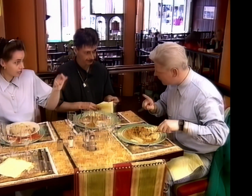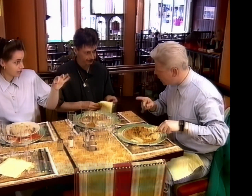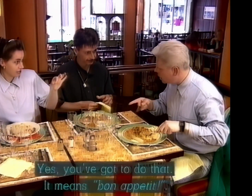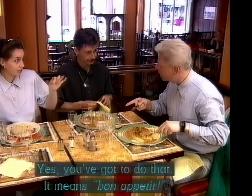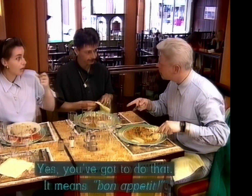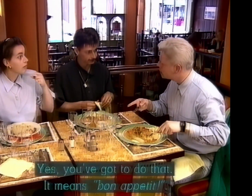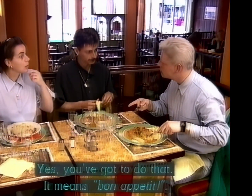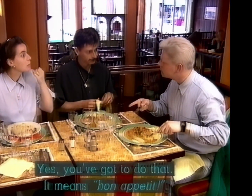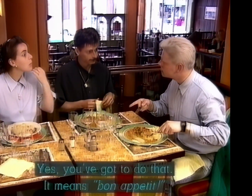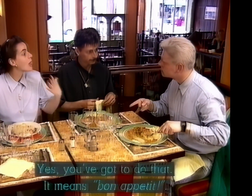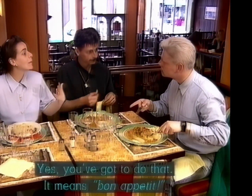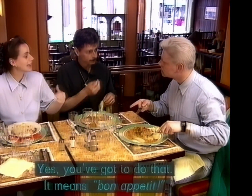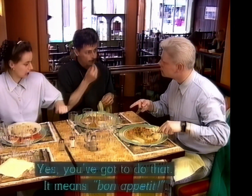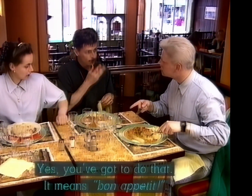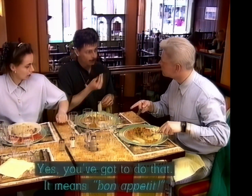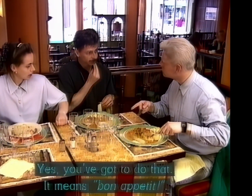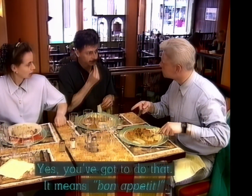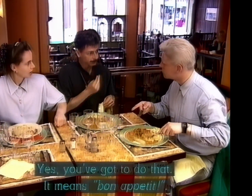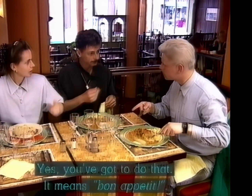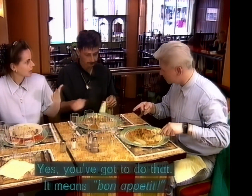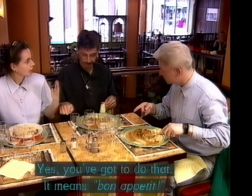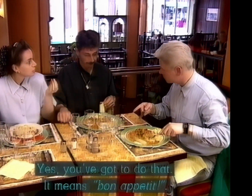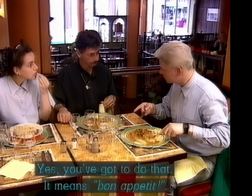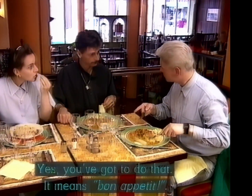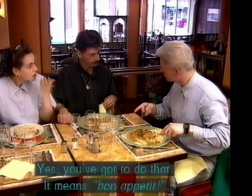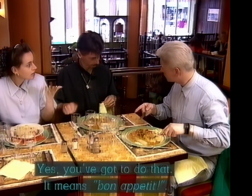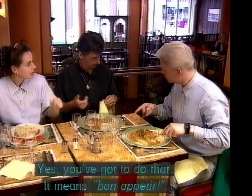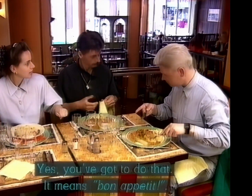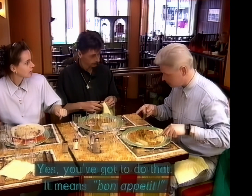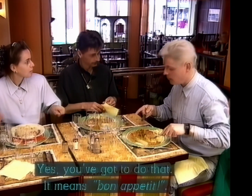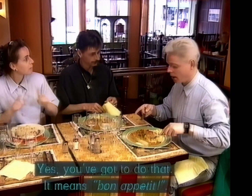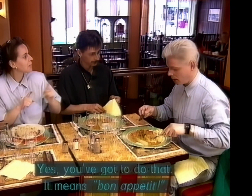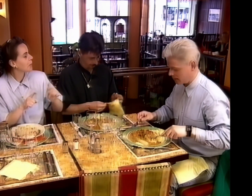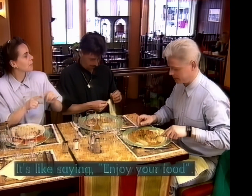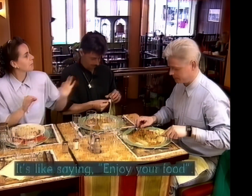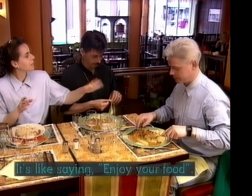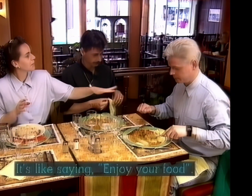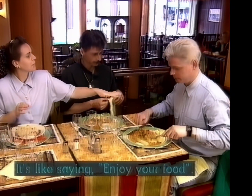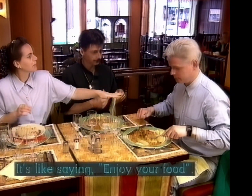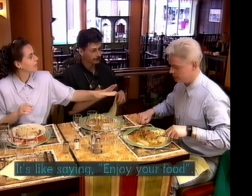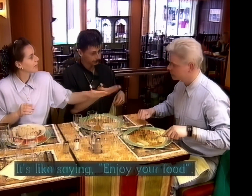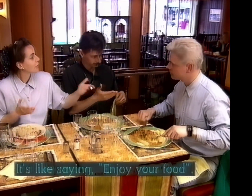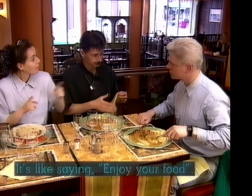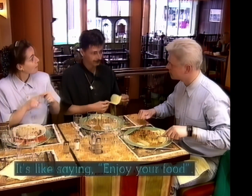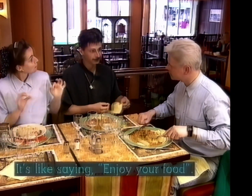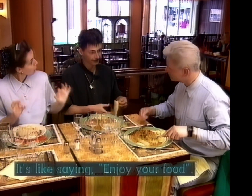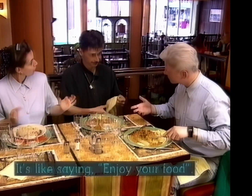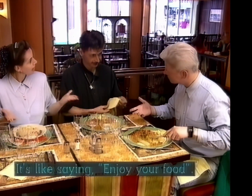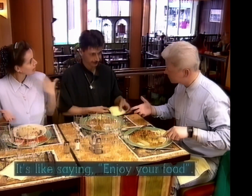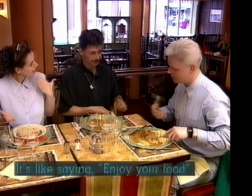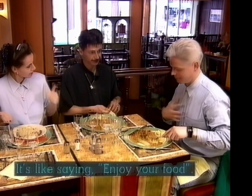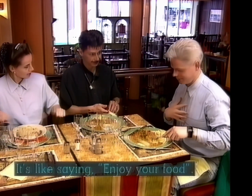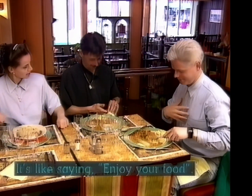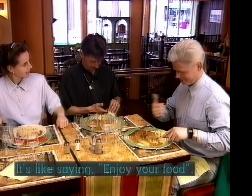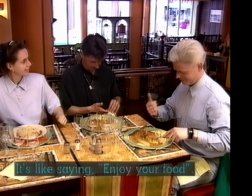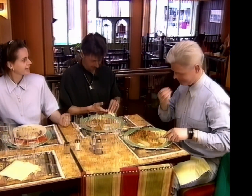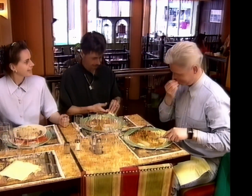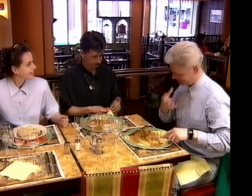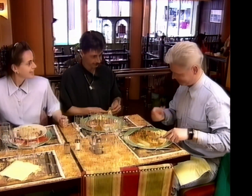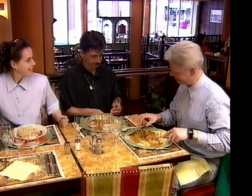Oh yes, you've got to do that. That means bon appetit. It's like saying, enjoy your food. Okay, it's good